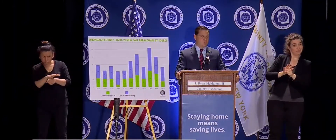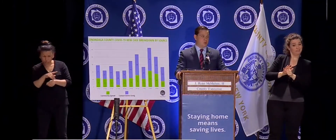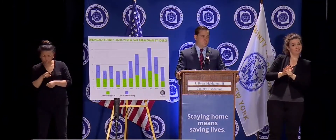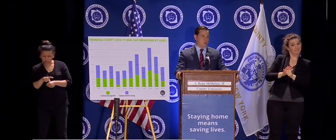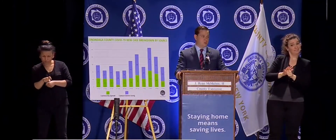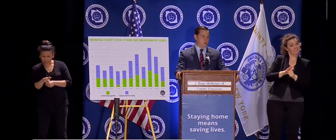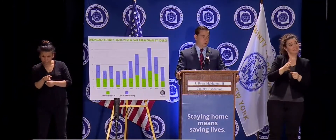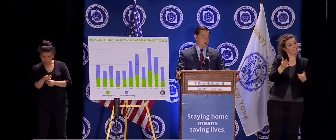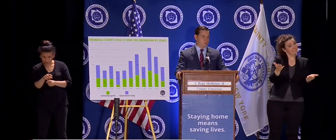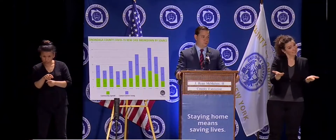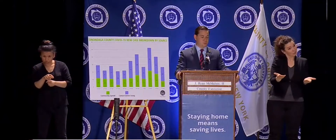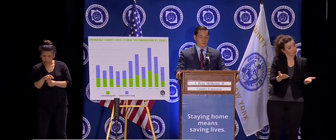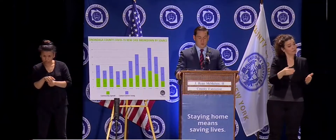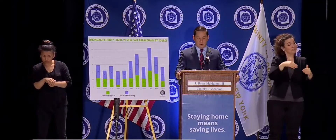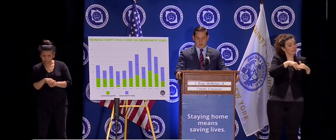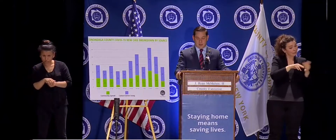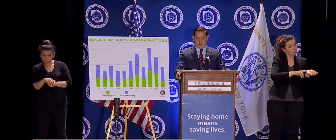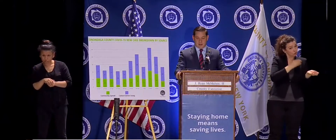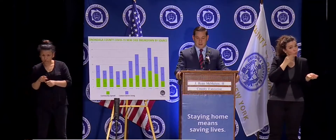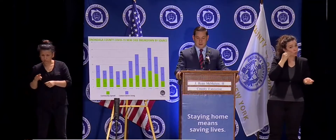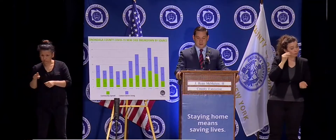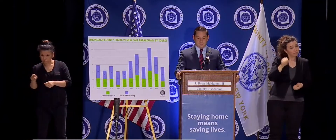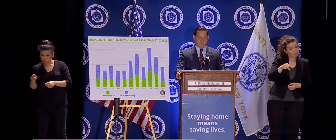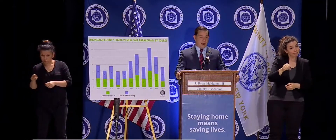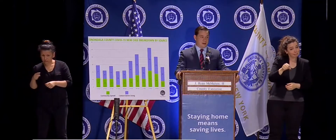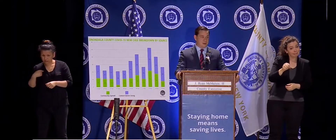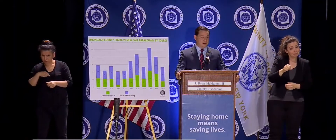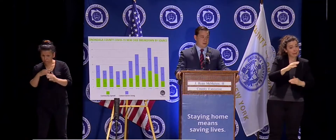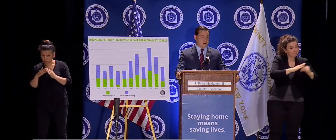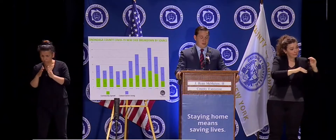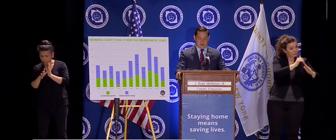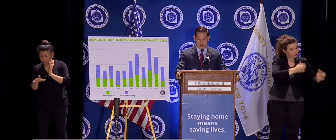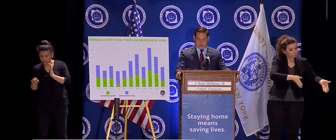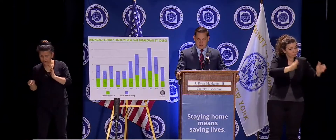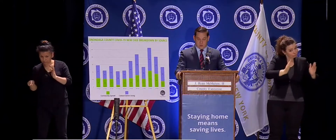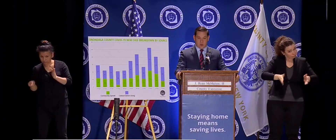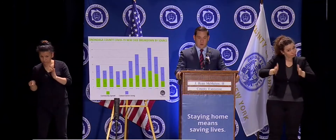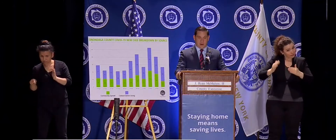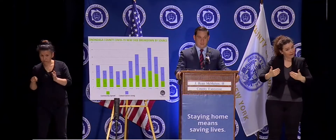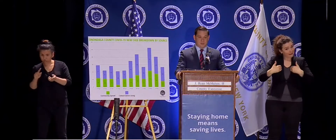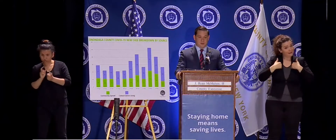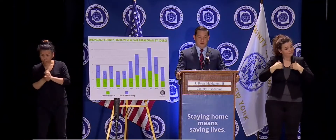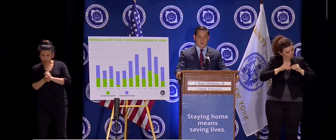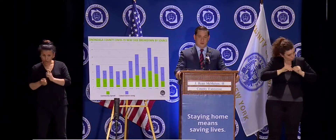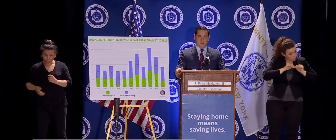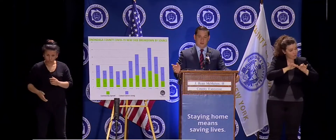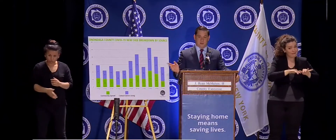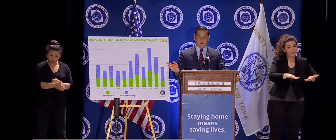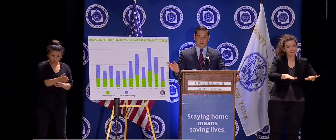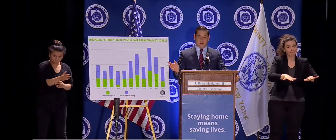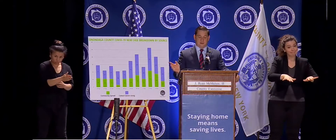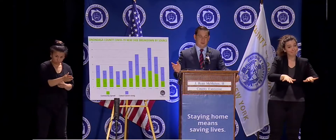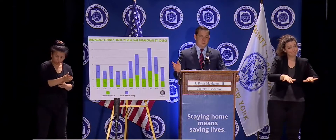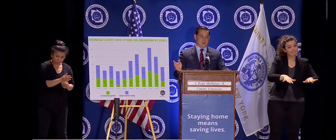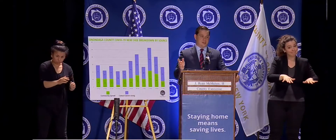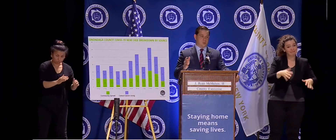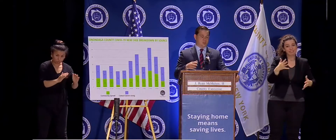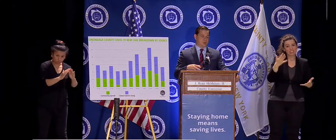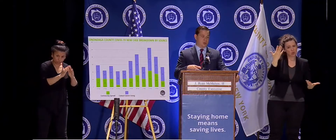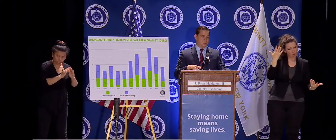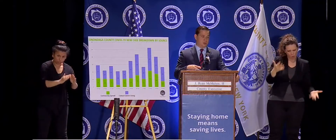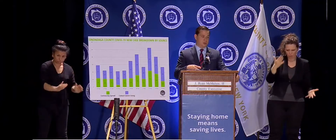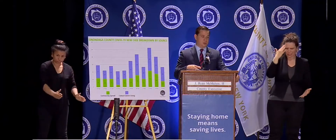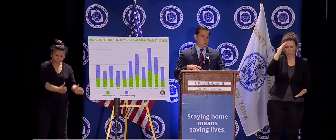to our community's most vulnerable. And it is spread, and we know that because we've been talking about that. That's